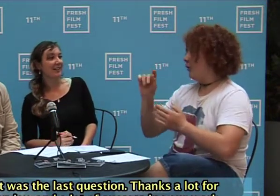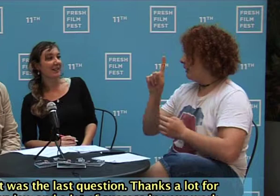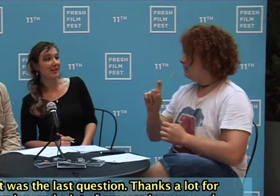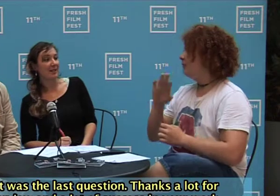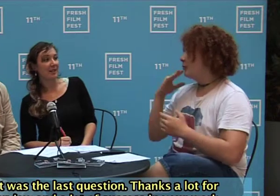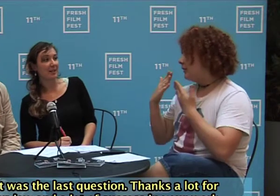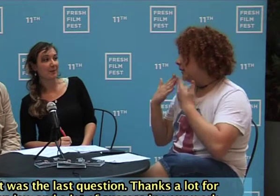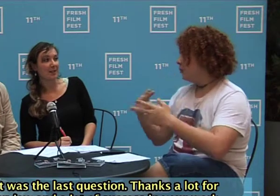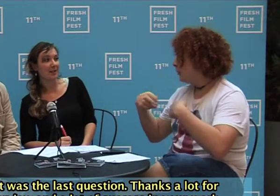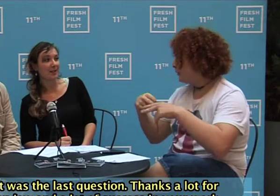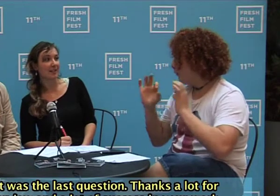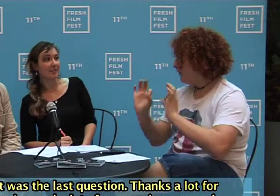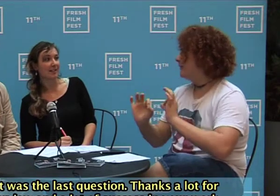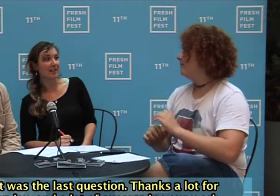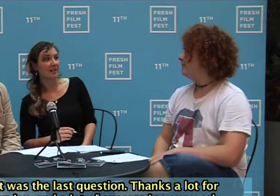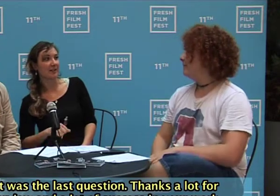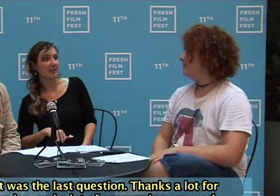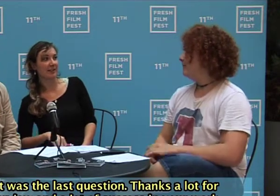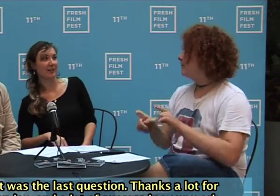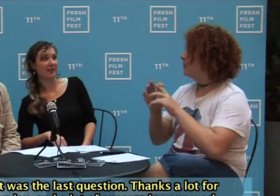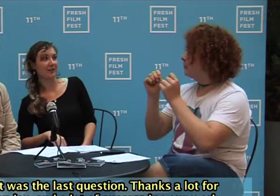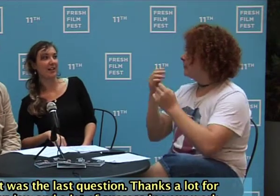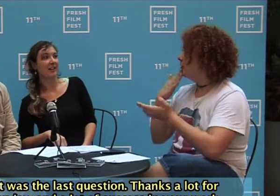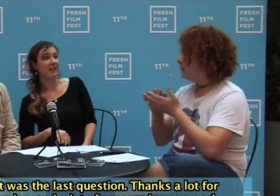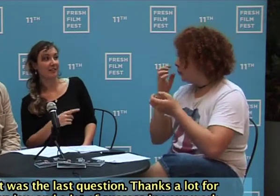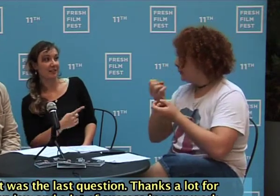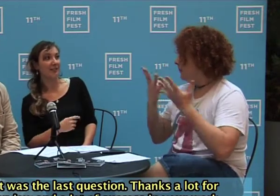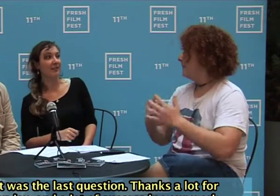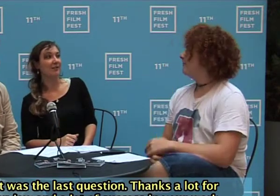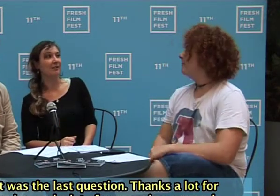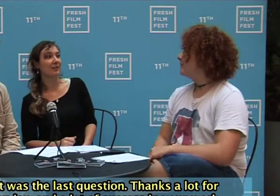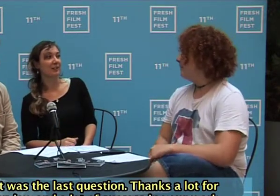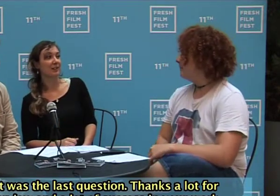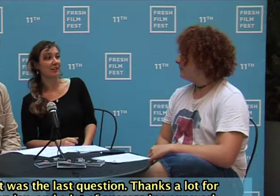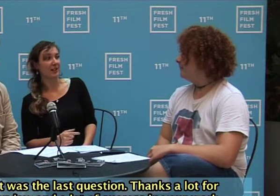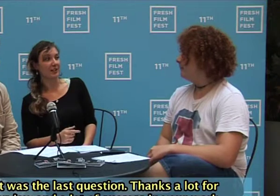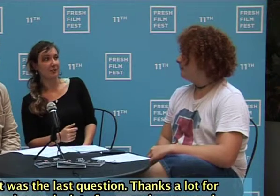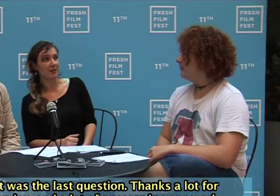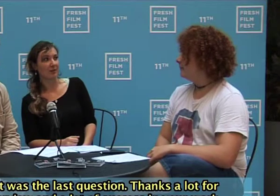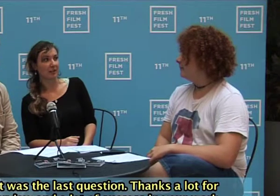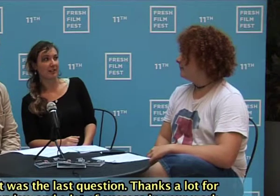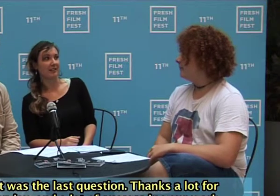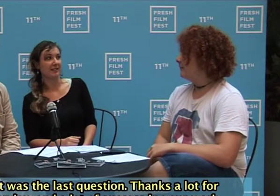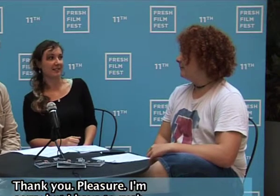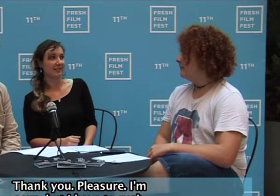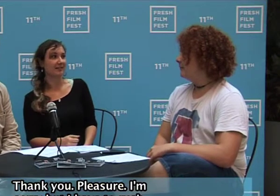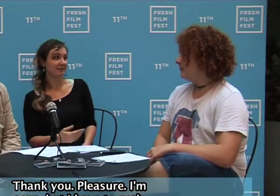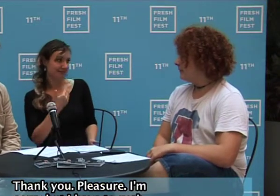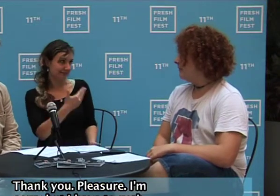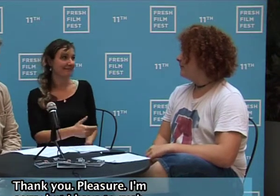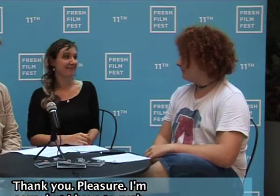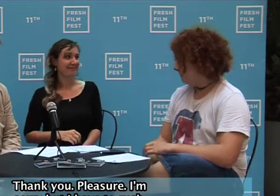Okay, it was the last questions. Thanks for all for our interview. Okay. And for sure, a lot of success in your work. Thank